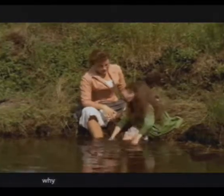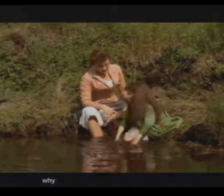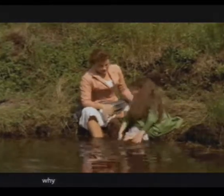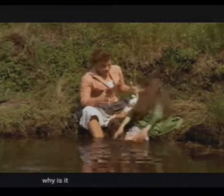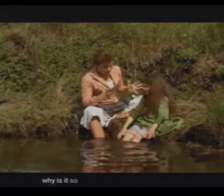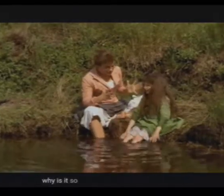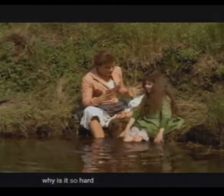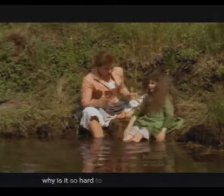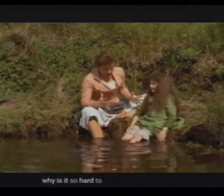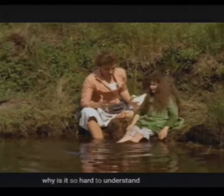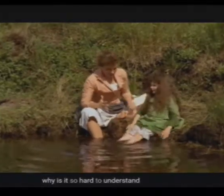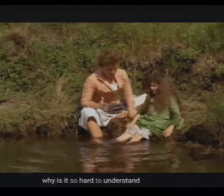Why is it so hard to understand?